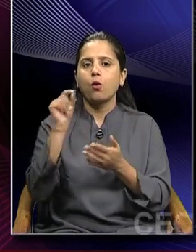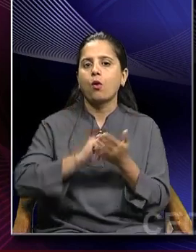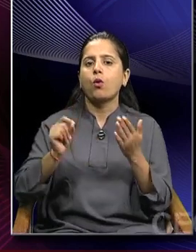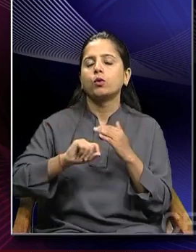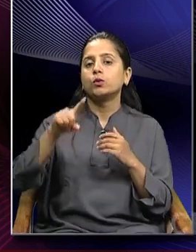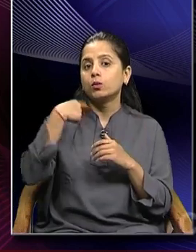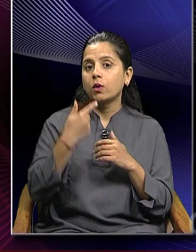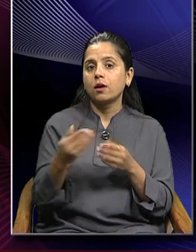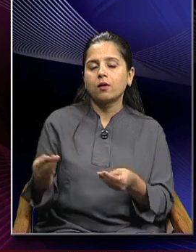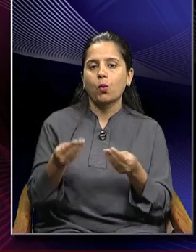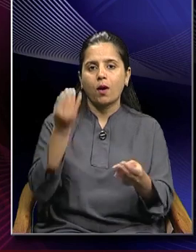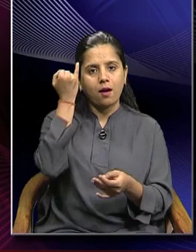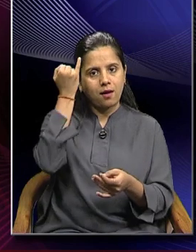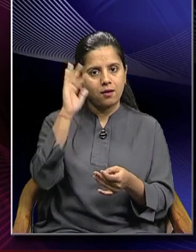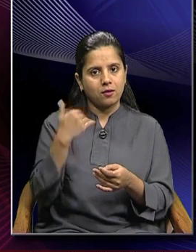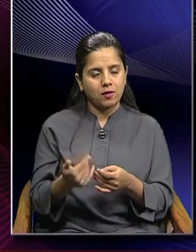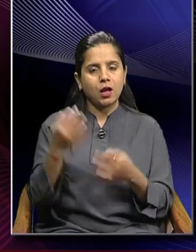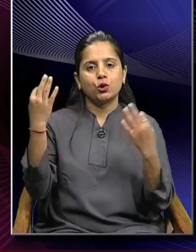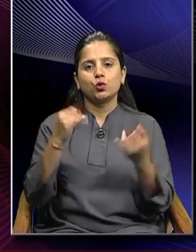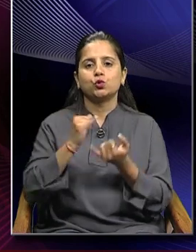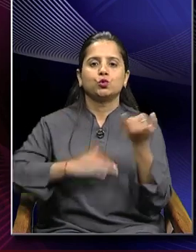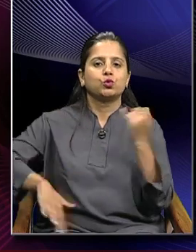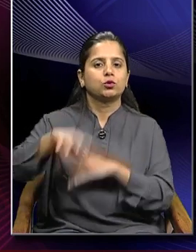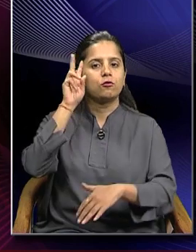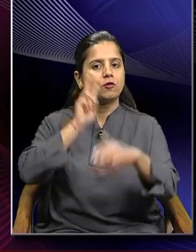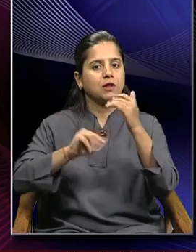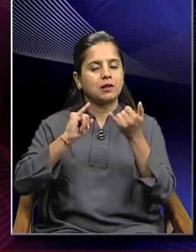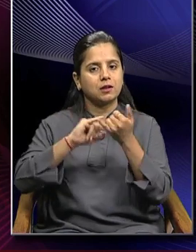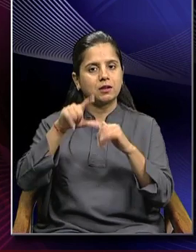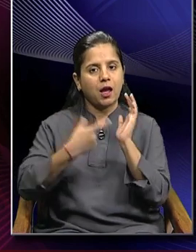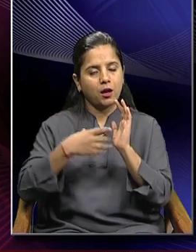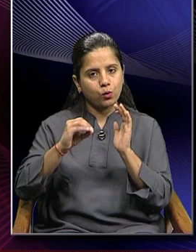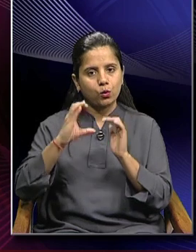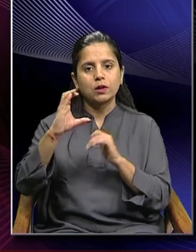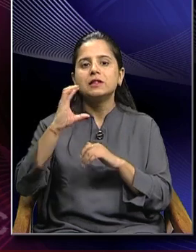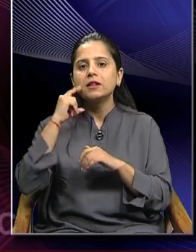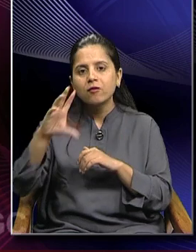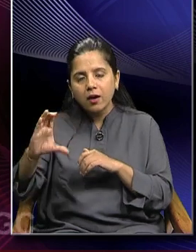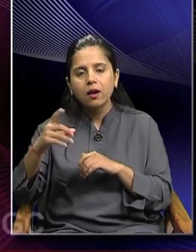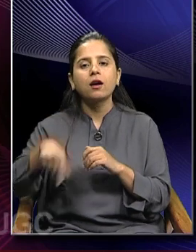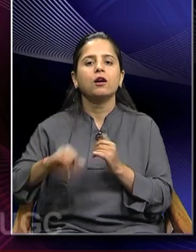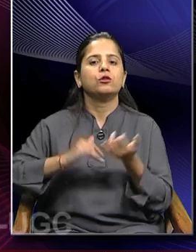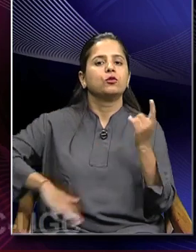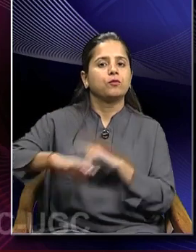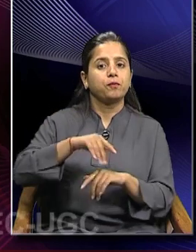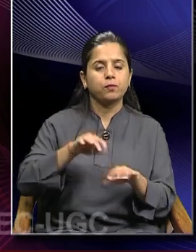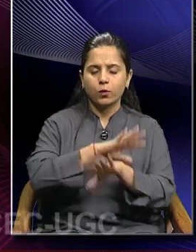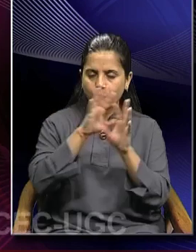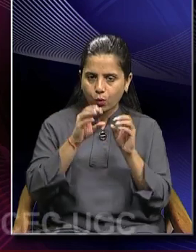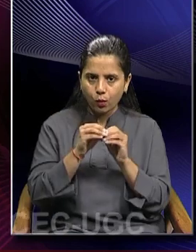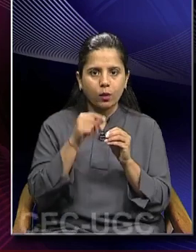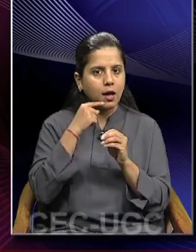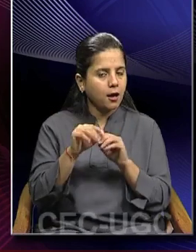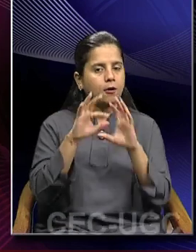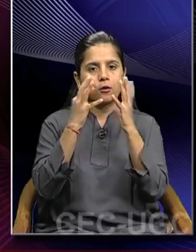has given this idea towards a new social vision of sacro-civic society, and the calling of holistic